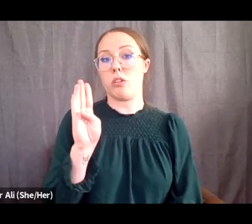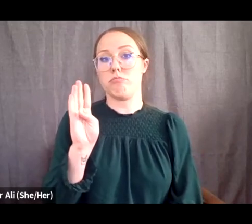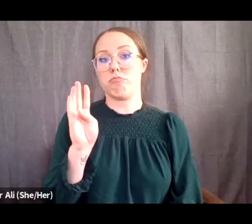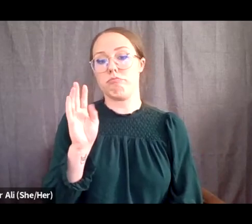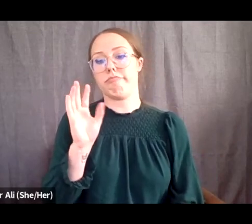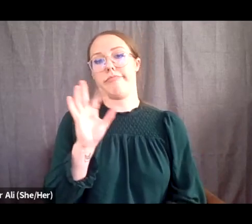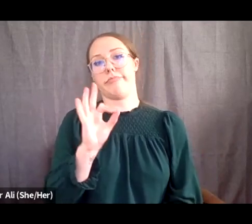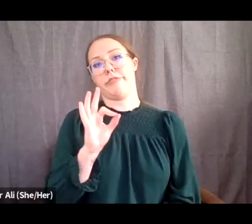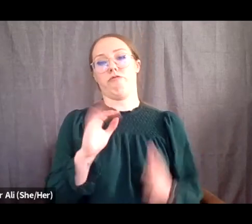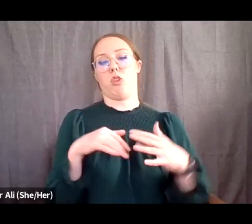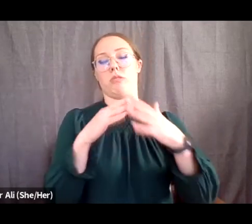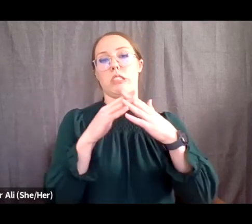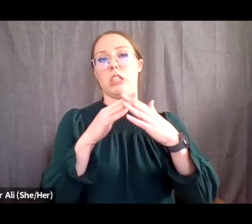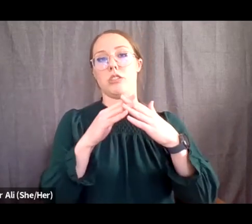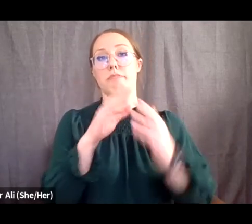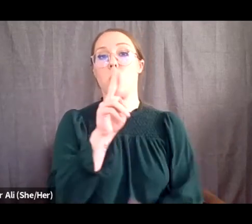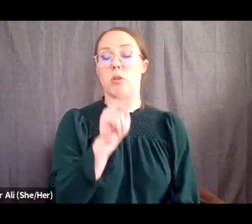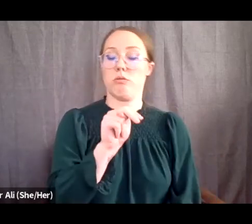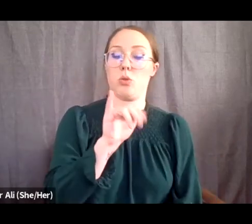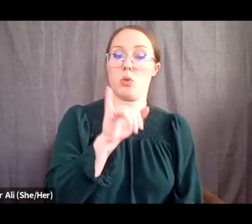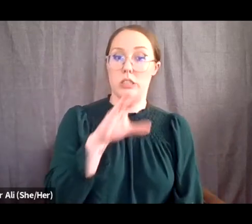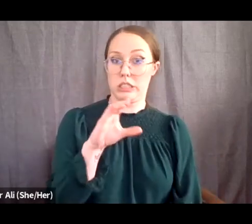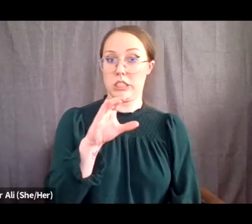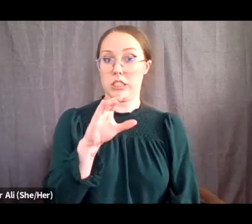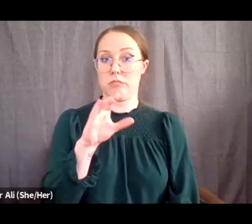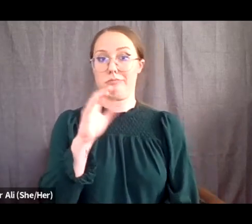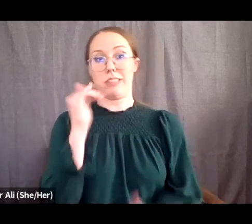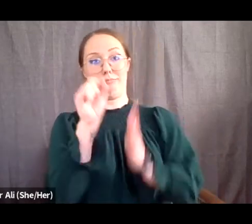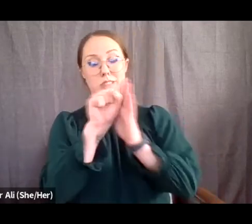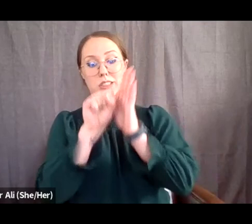City and state arts funding was at a median of